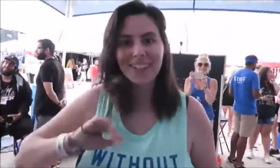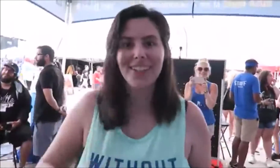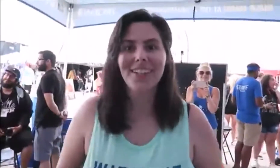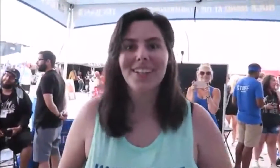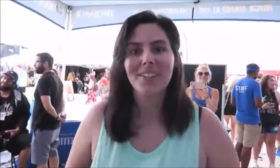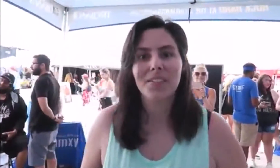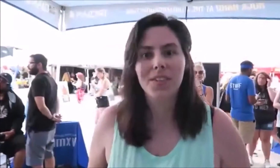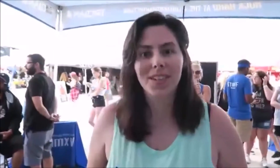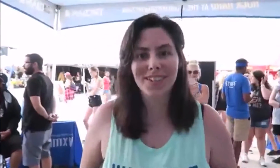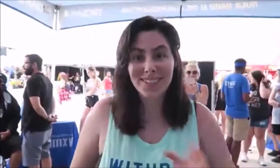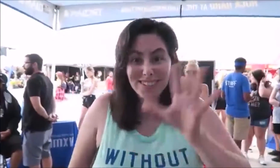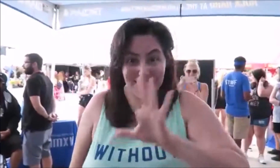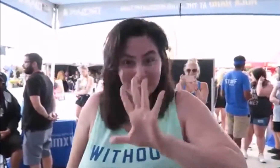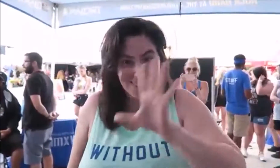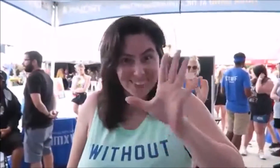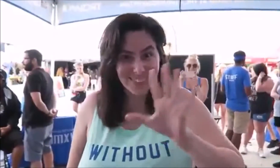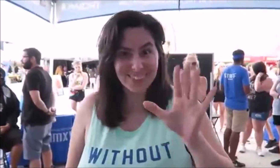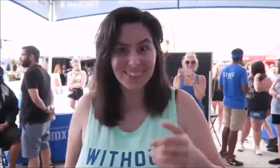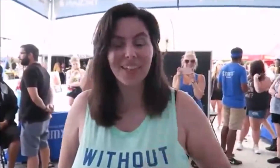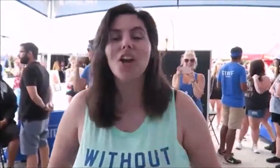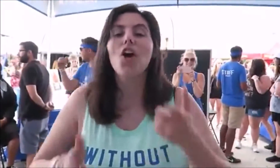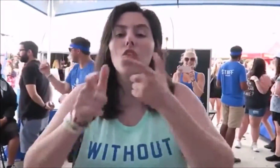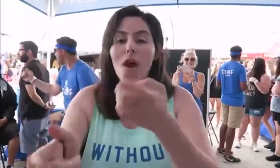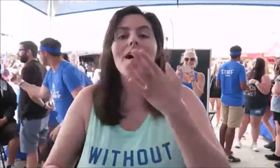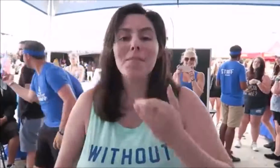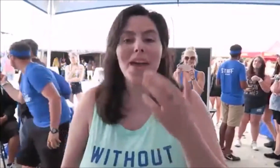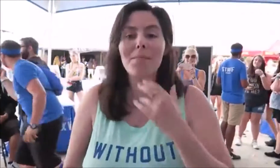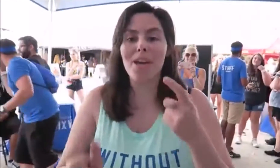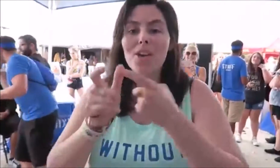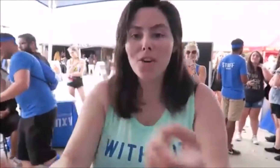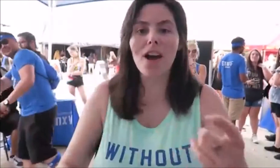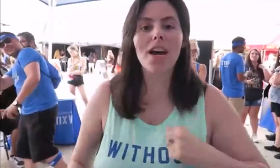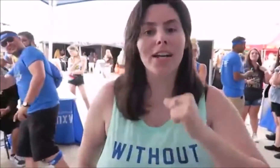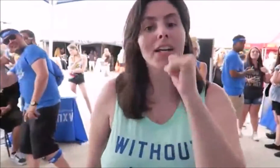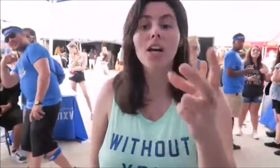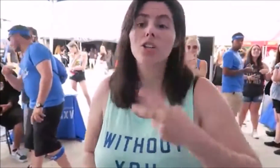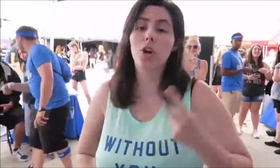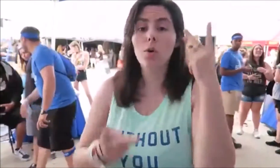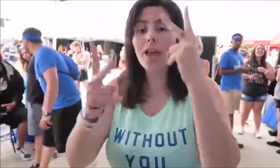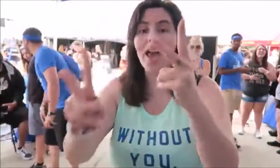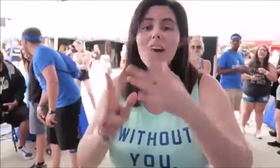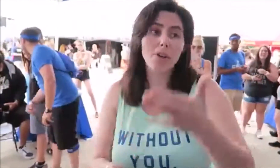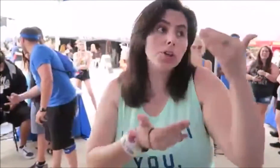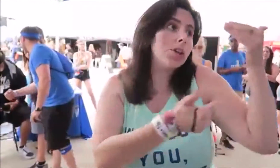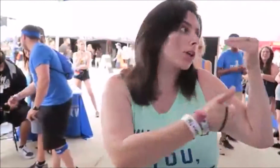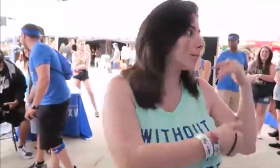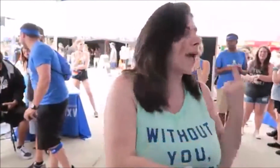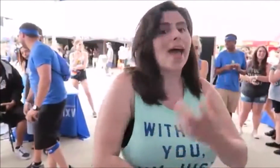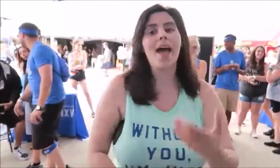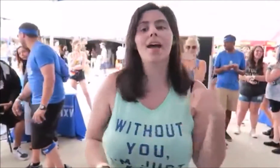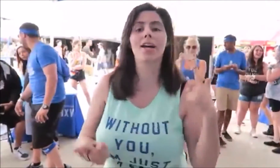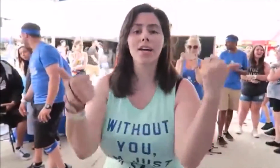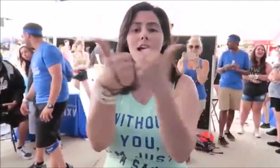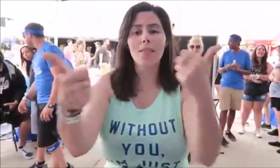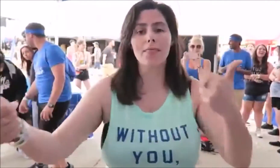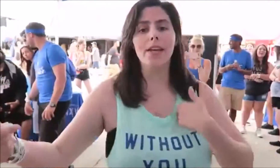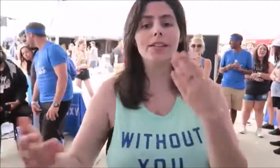this for everybody who's hard of hearing. Run, baby, run. Don't ever look back.